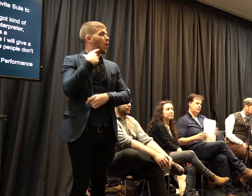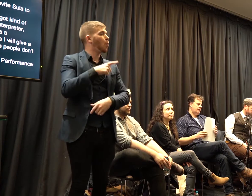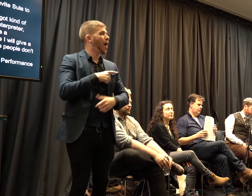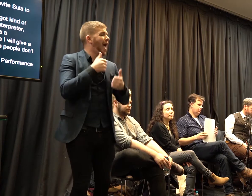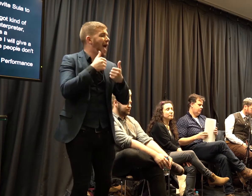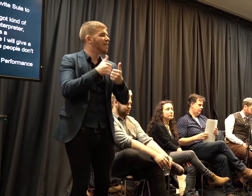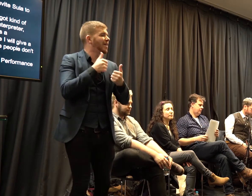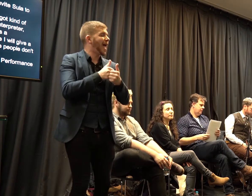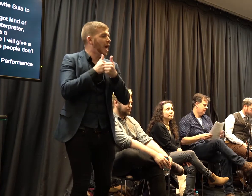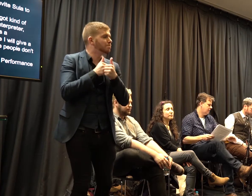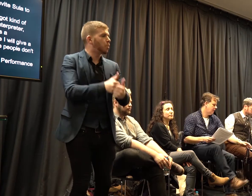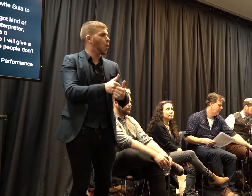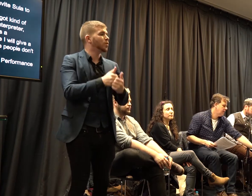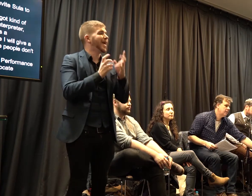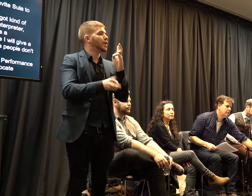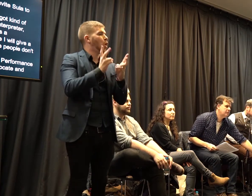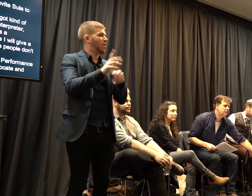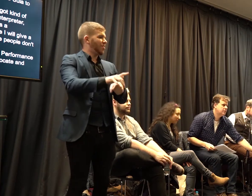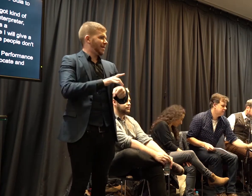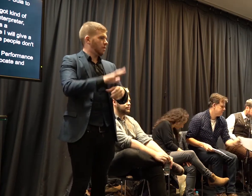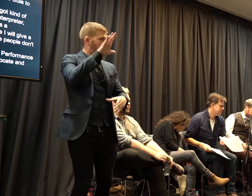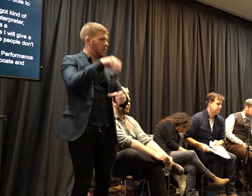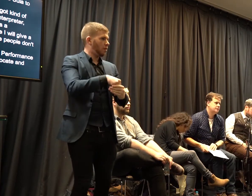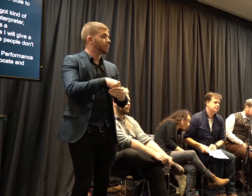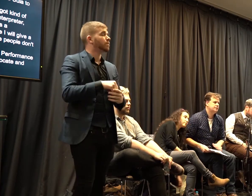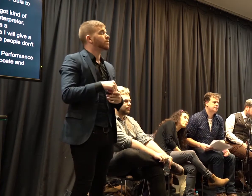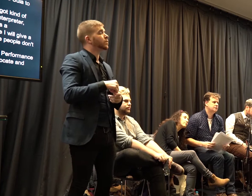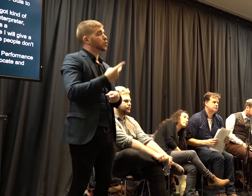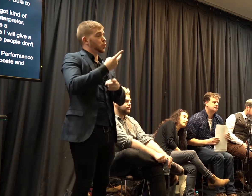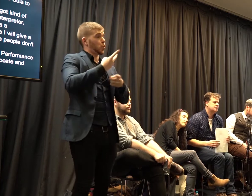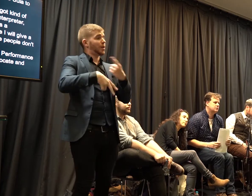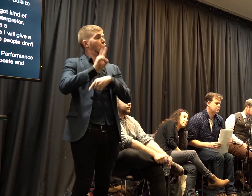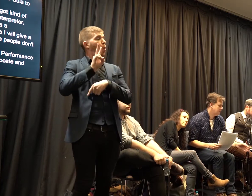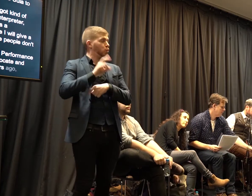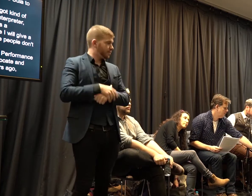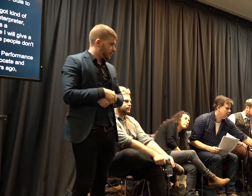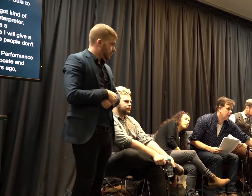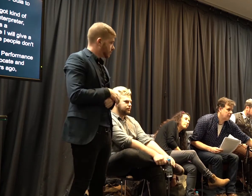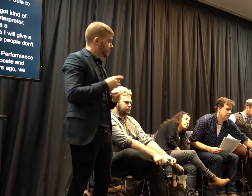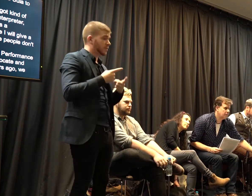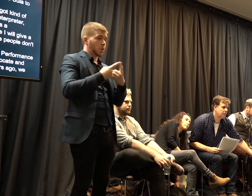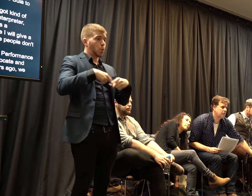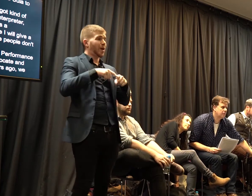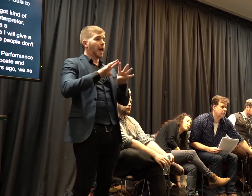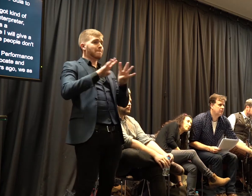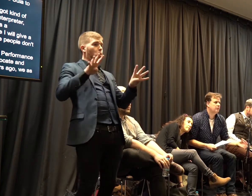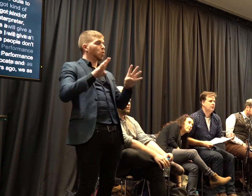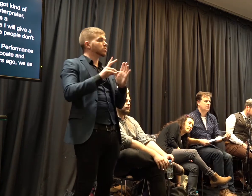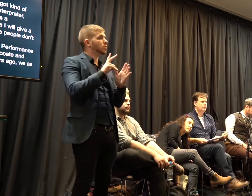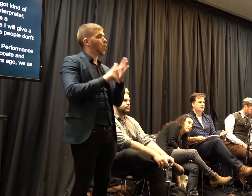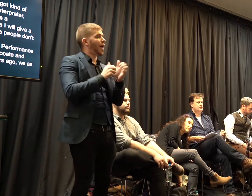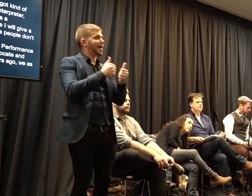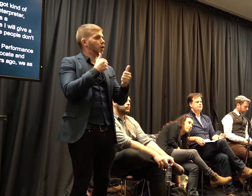and support interpretive theatre. A couple of years ago, we, as a board of the